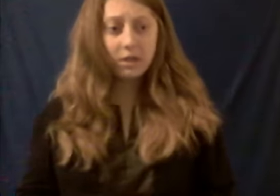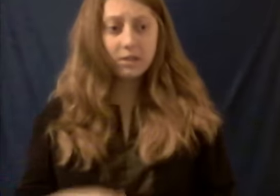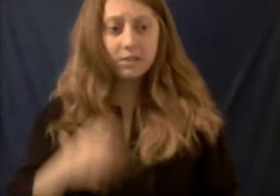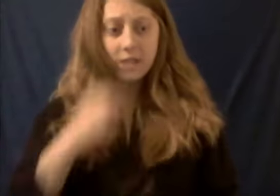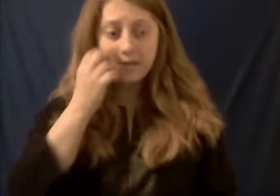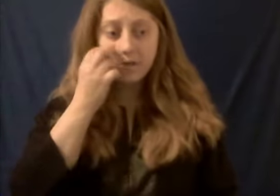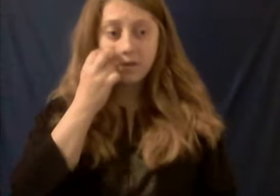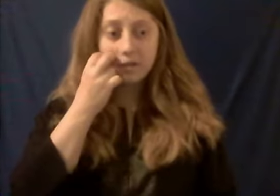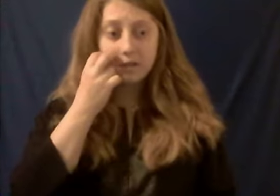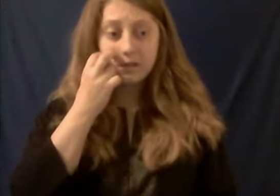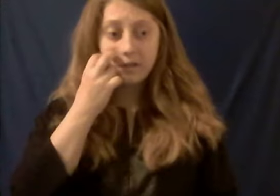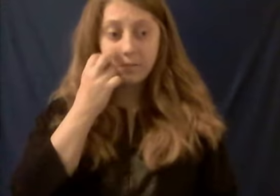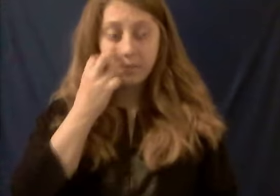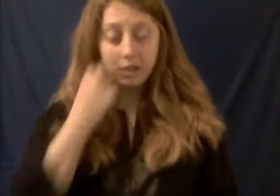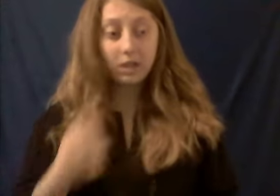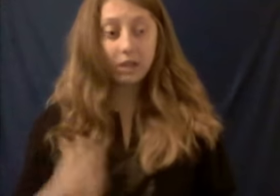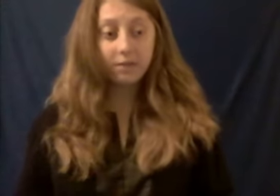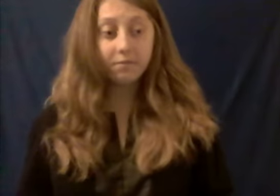Yes, he's on disability leave.